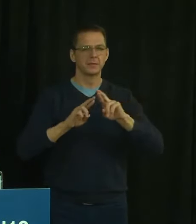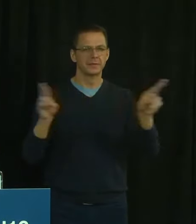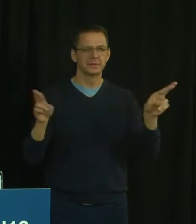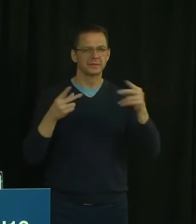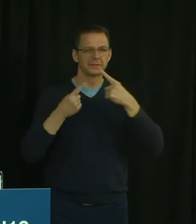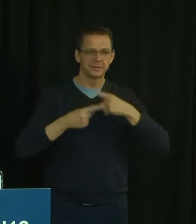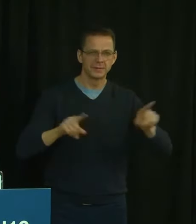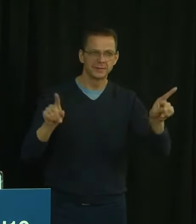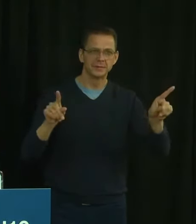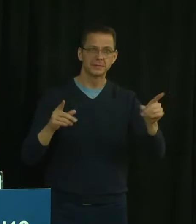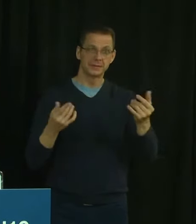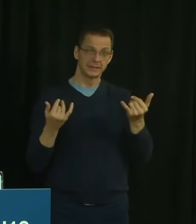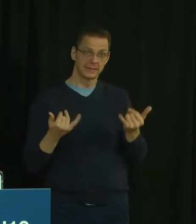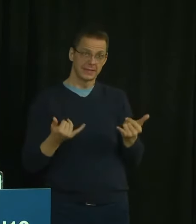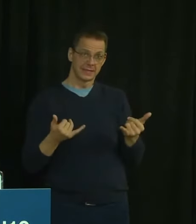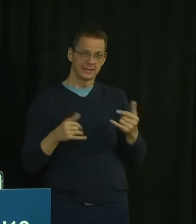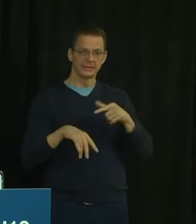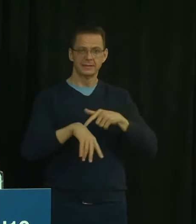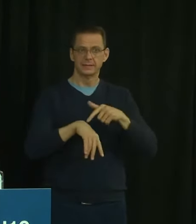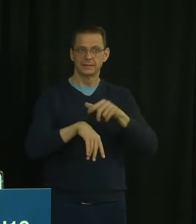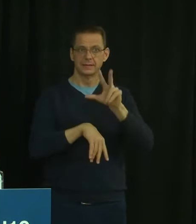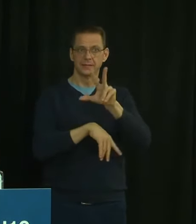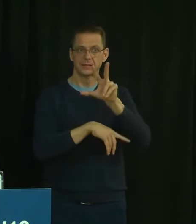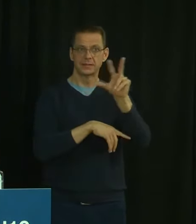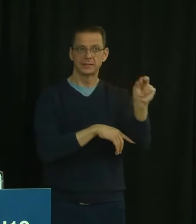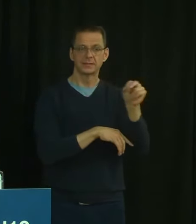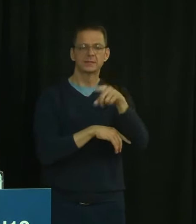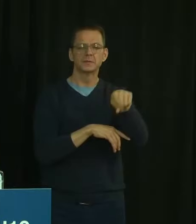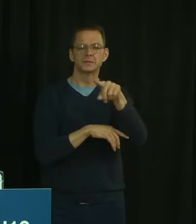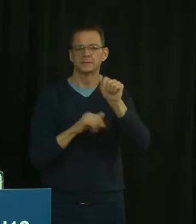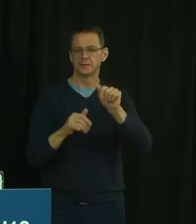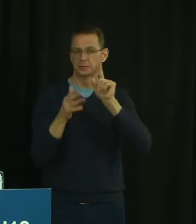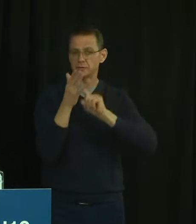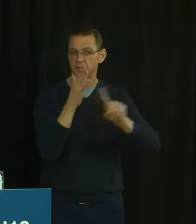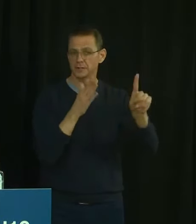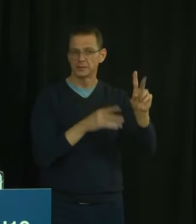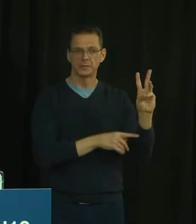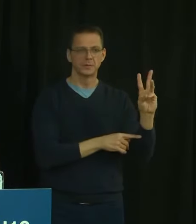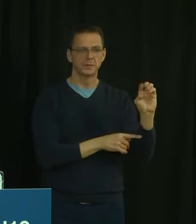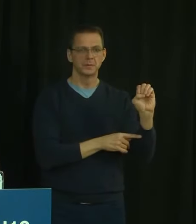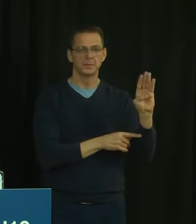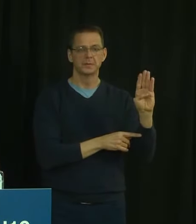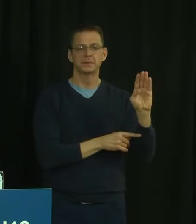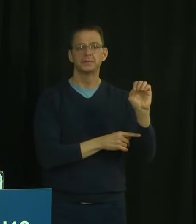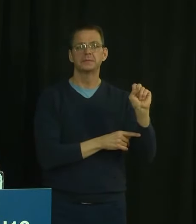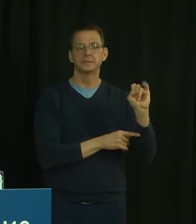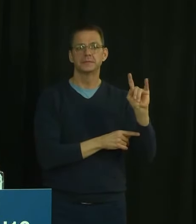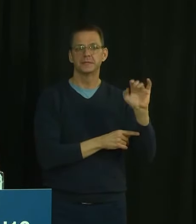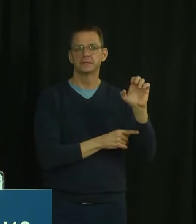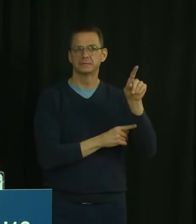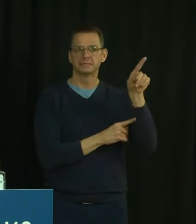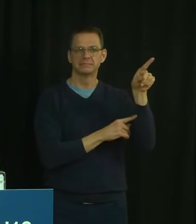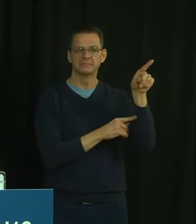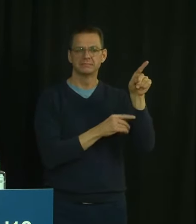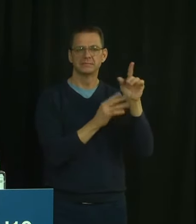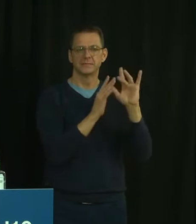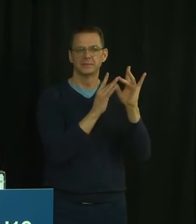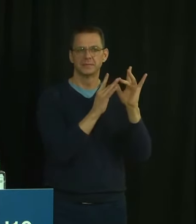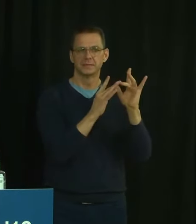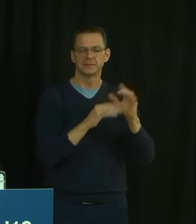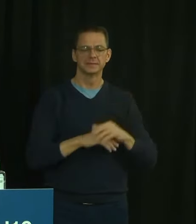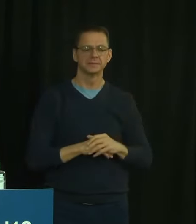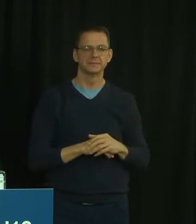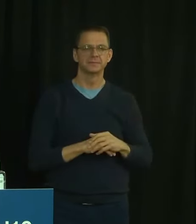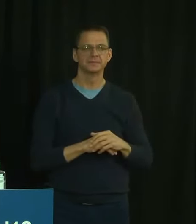of the COVID-19 data. I can say that we have now administered more than 608,000 doses of vaccine